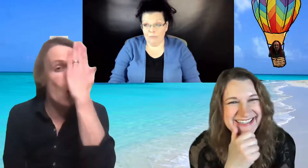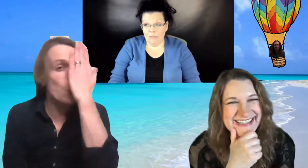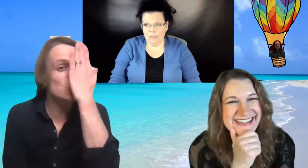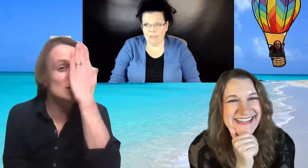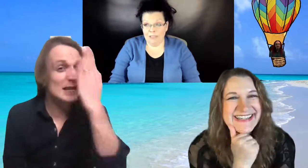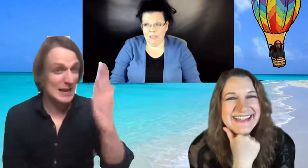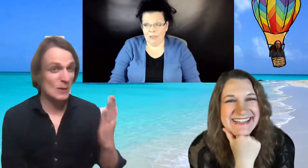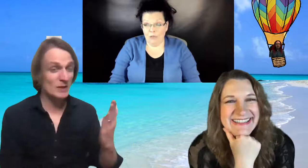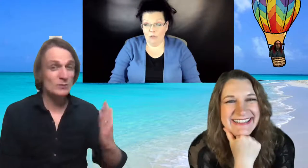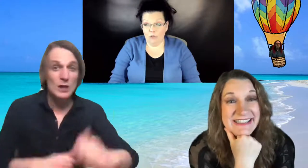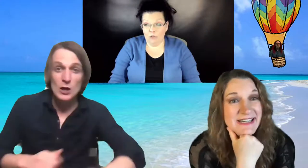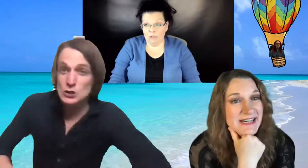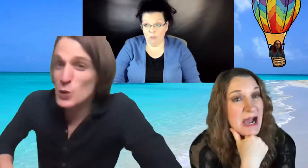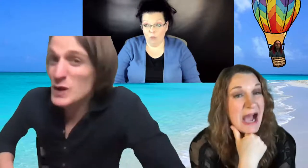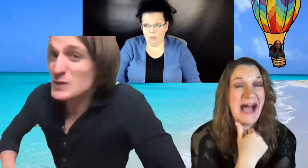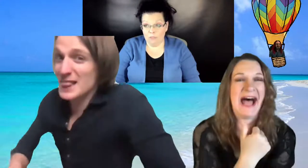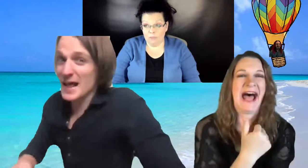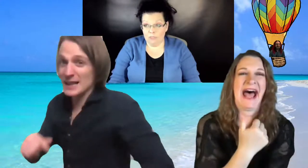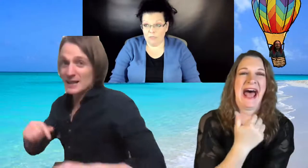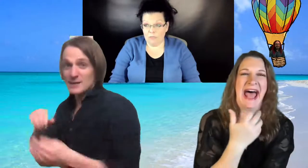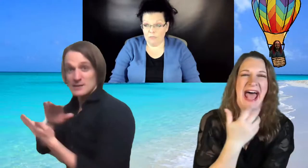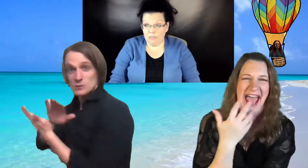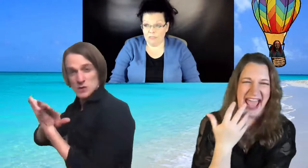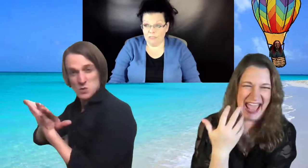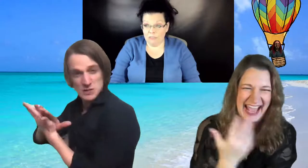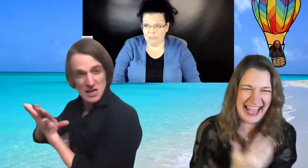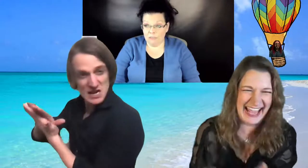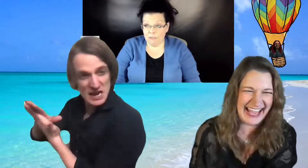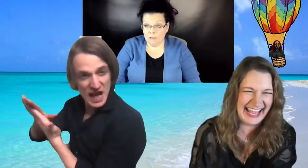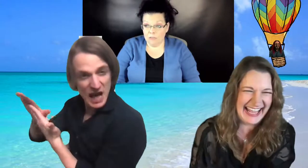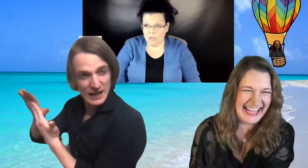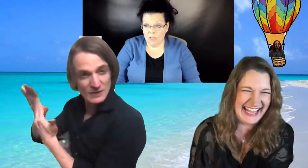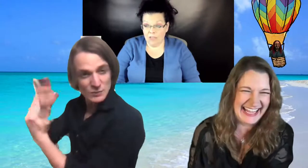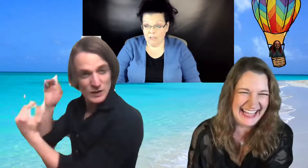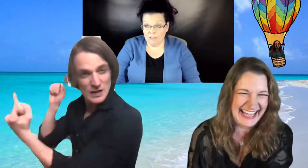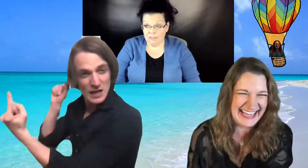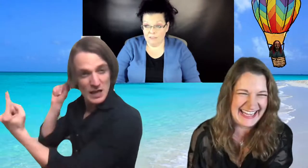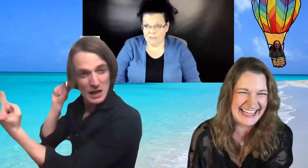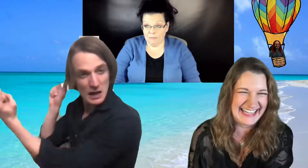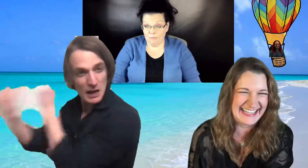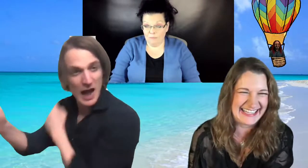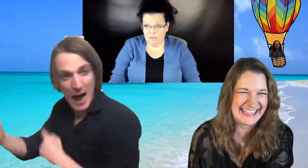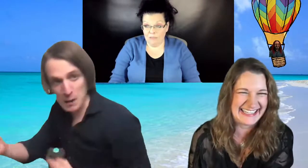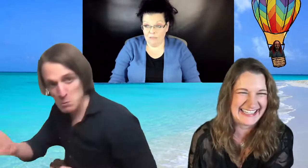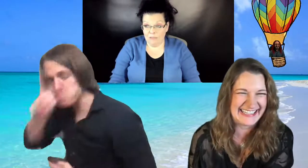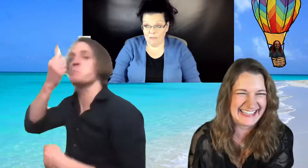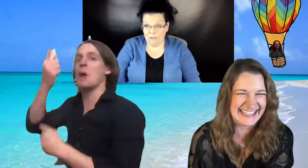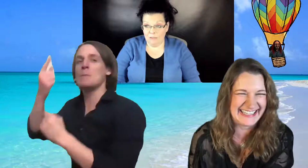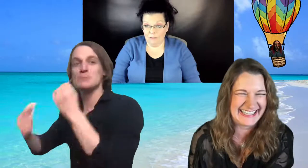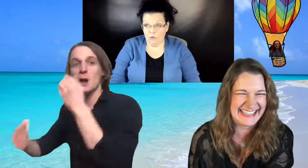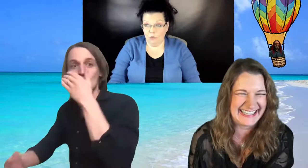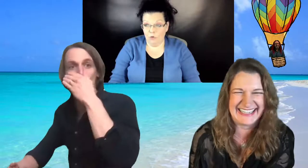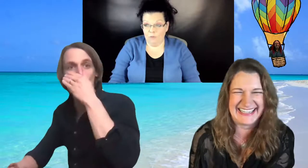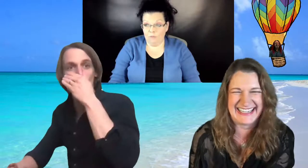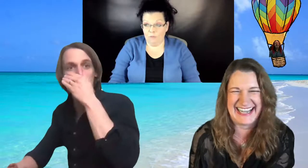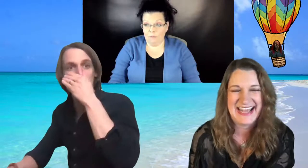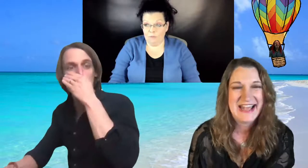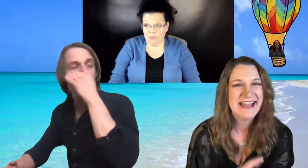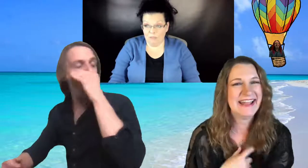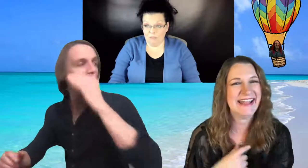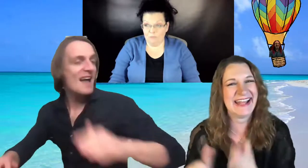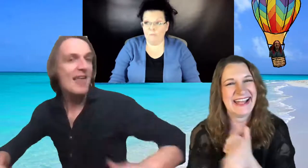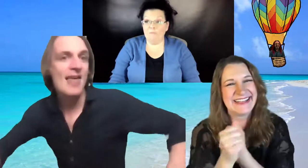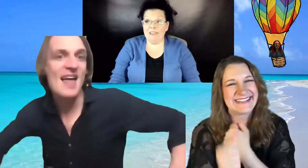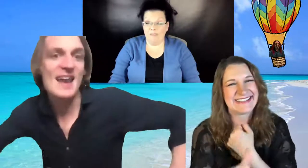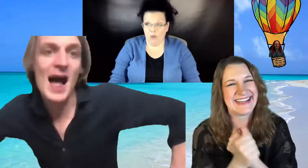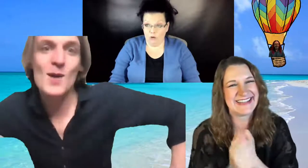and he didn't realize that how close he was to me. So he was like this, nice to meet you, and bumped